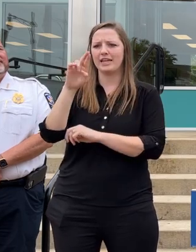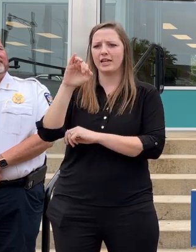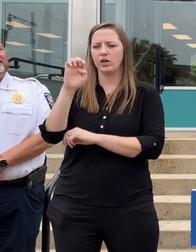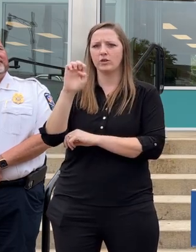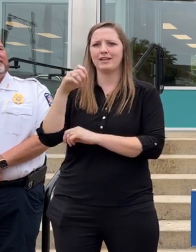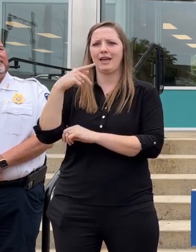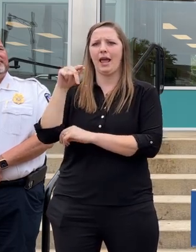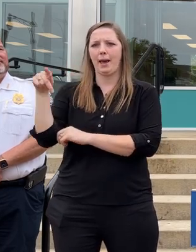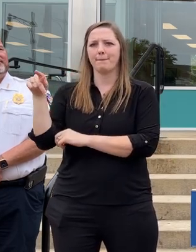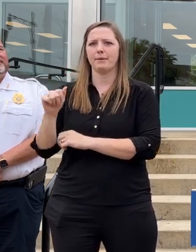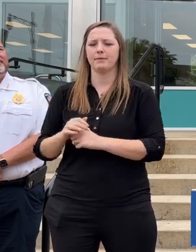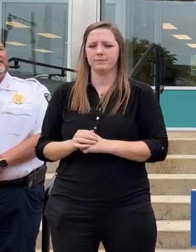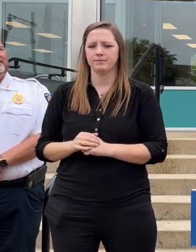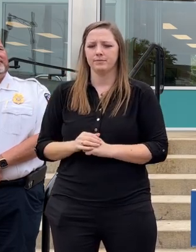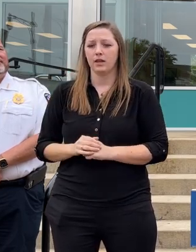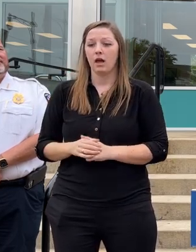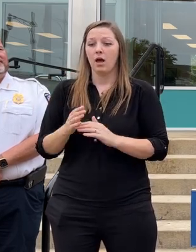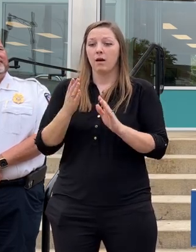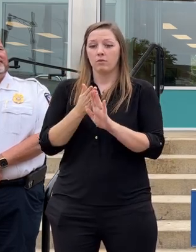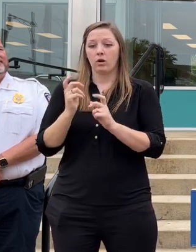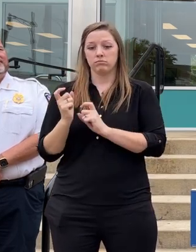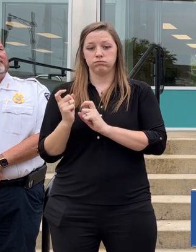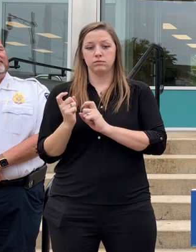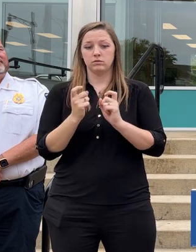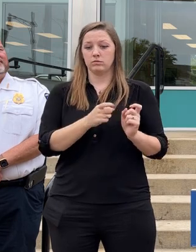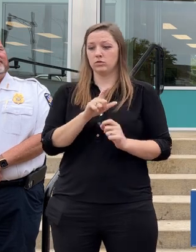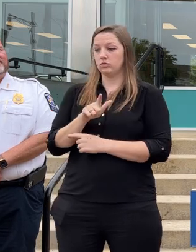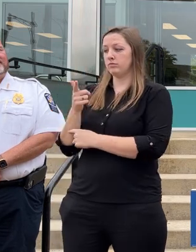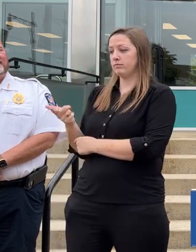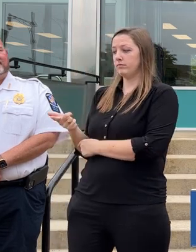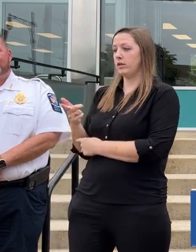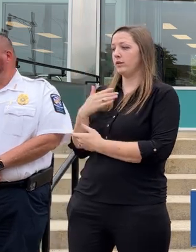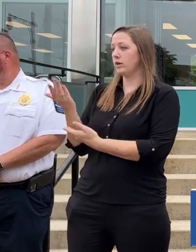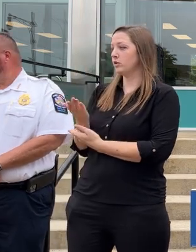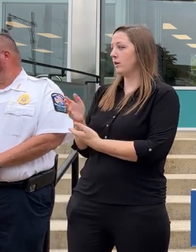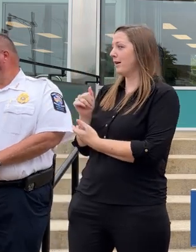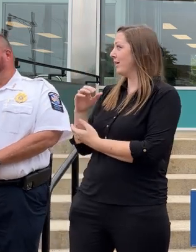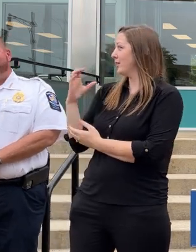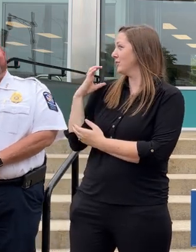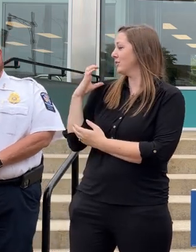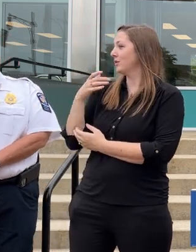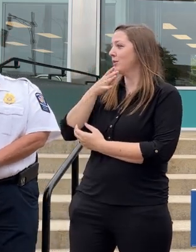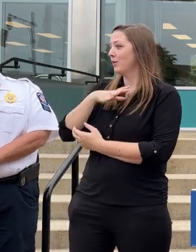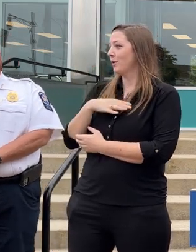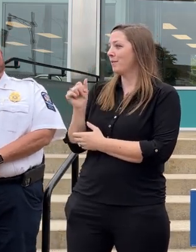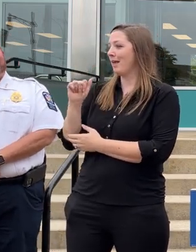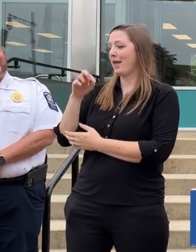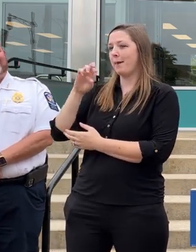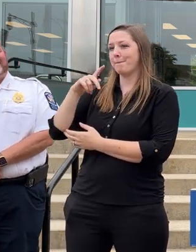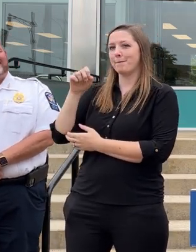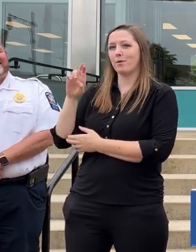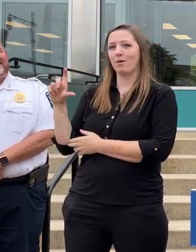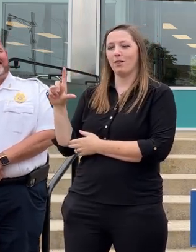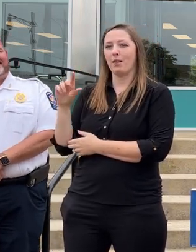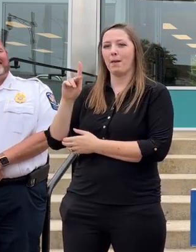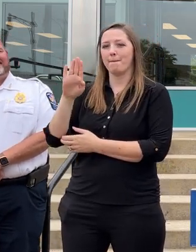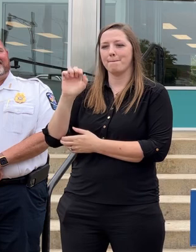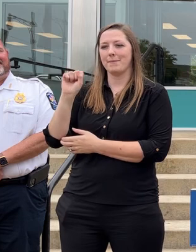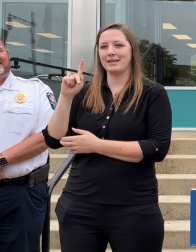turn it over to the director of the library, John Spears, I want to note we are joined by our chairwoman of the Erie County Legislature, April Baskin here. I